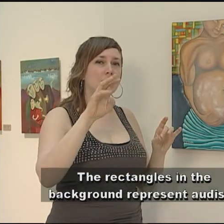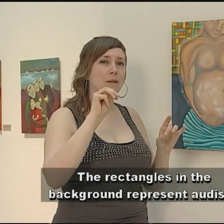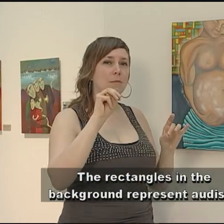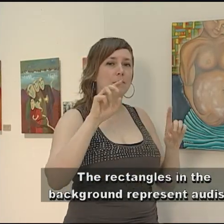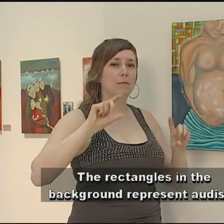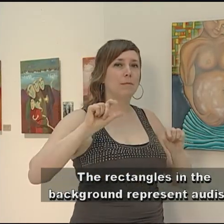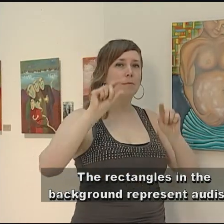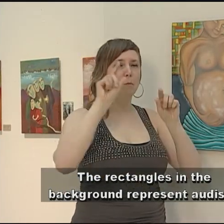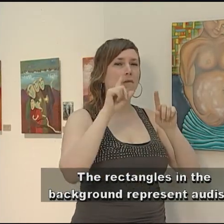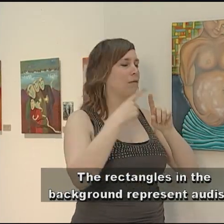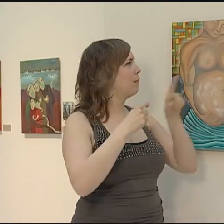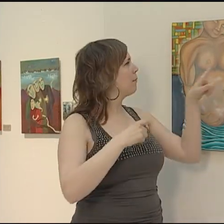autism.